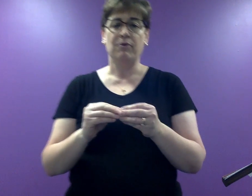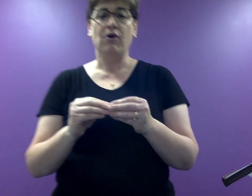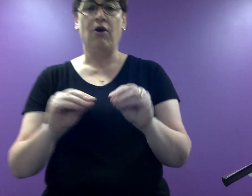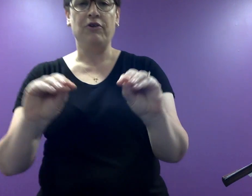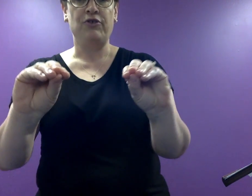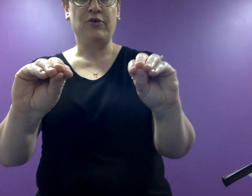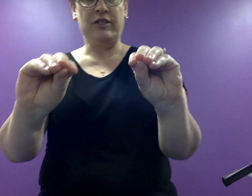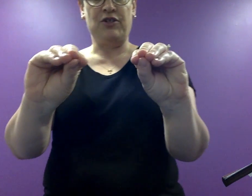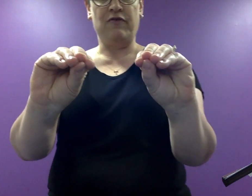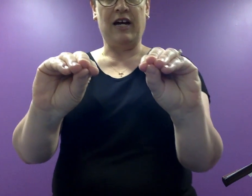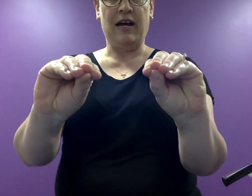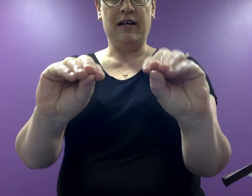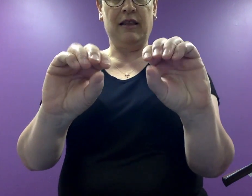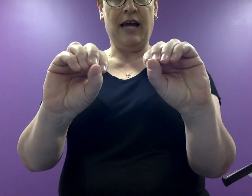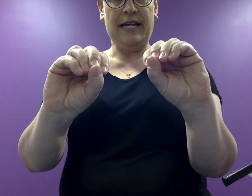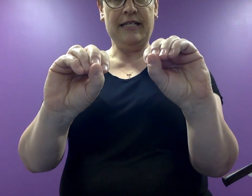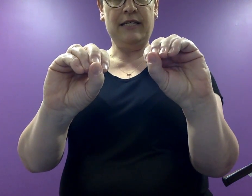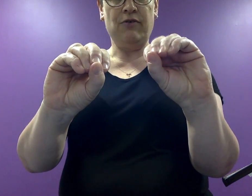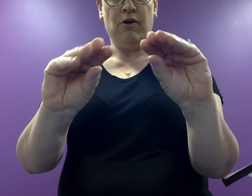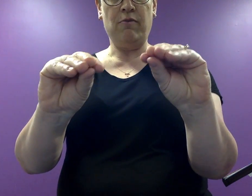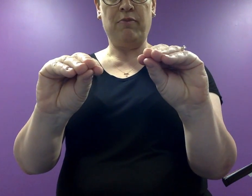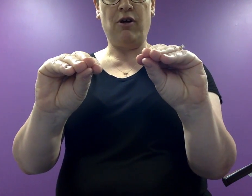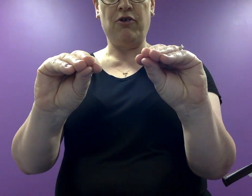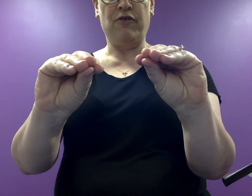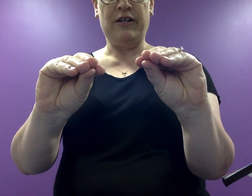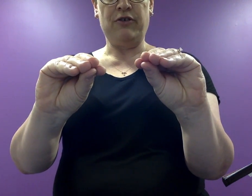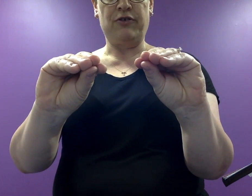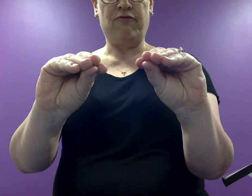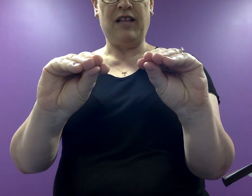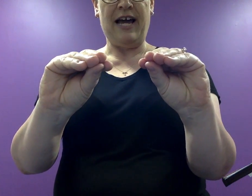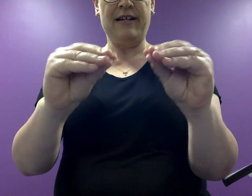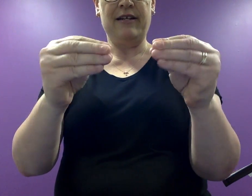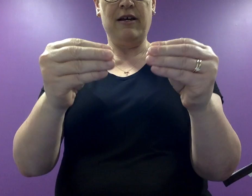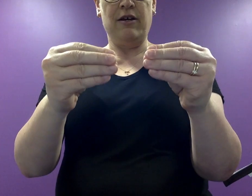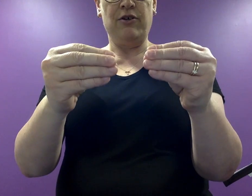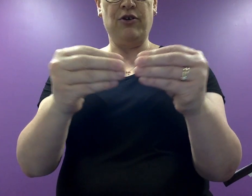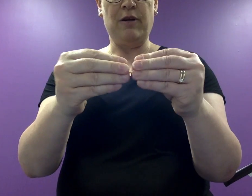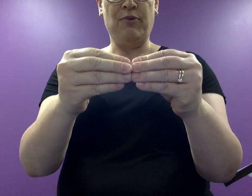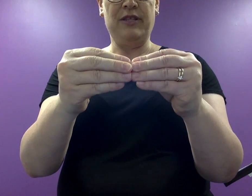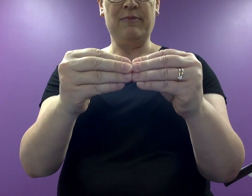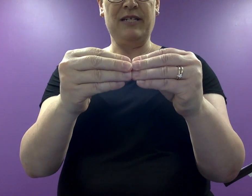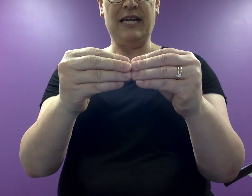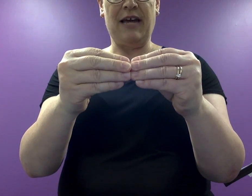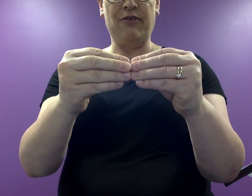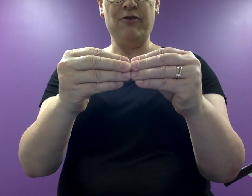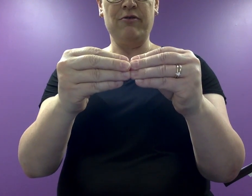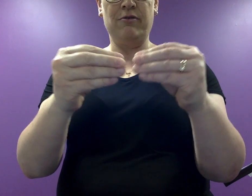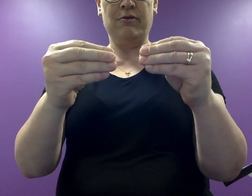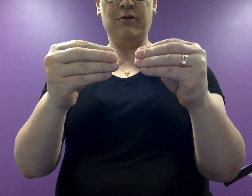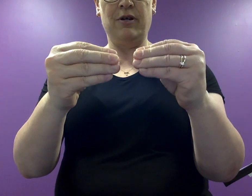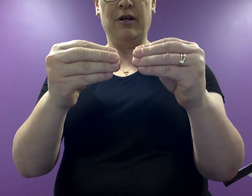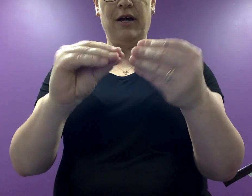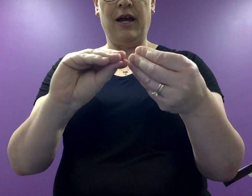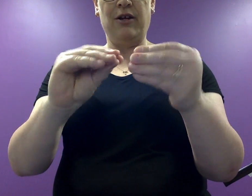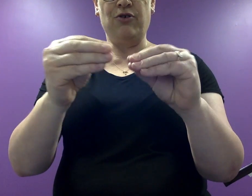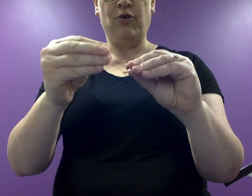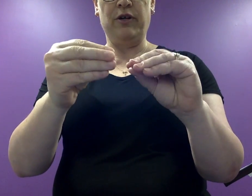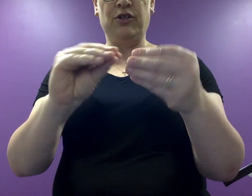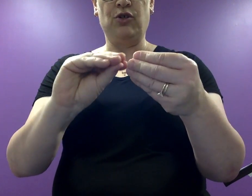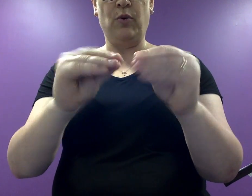all you're doing is you've got like a zero, but all your fingers are flat. You're going to put them together, and you're going to twist